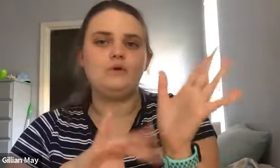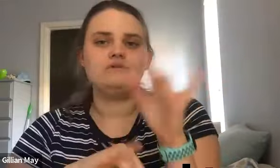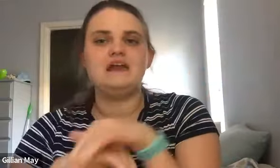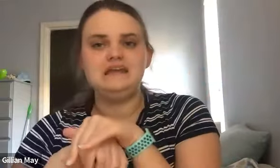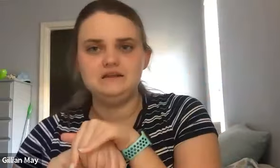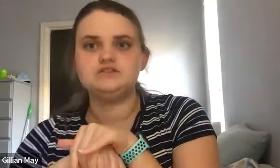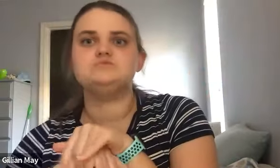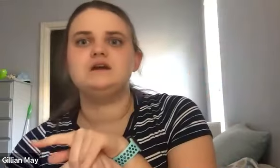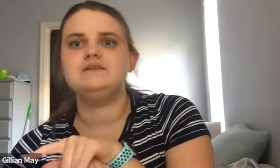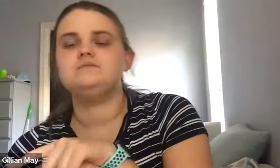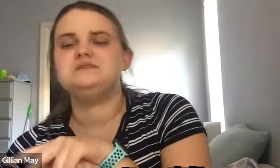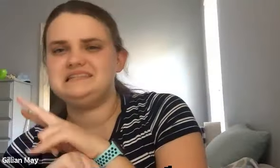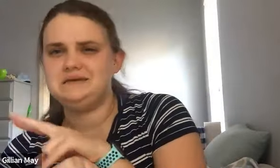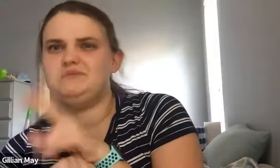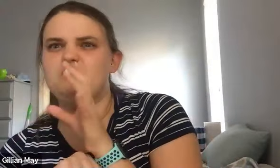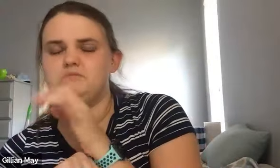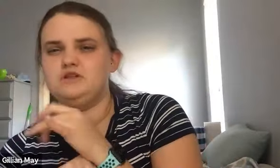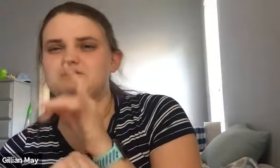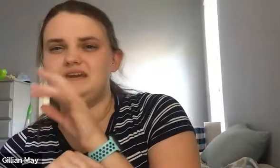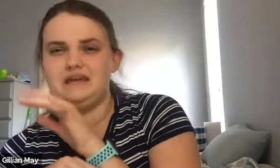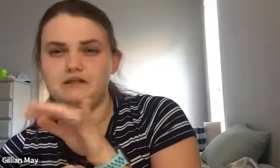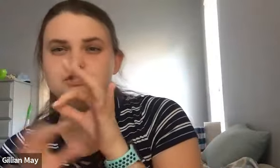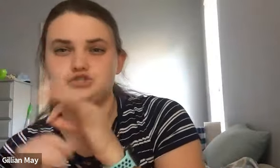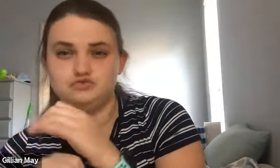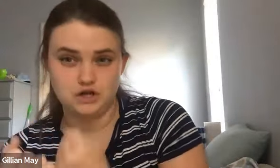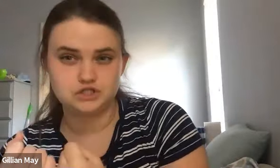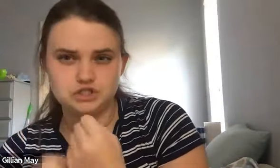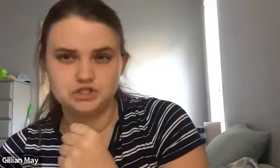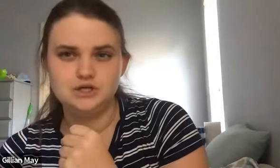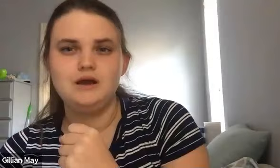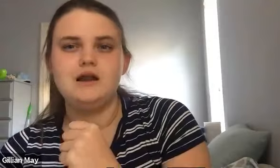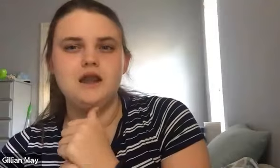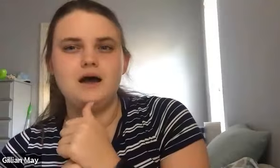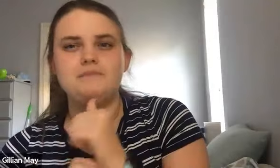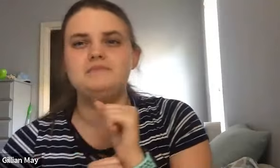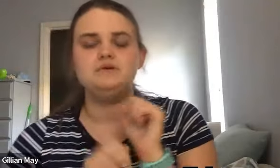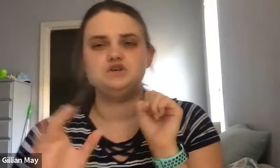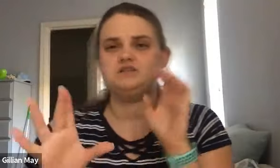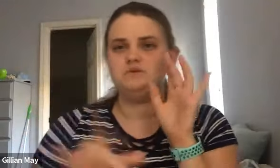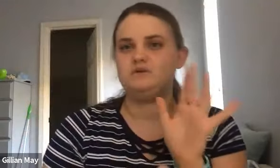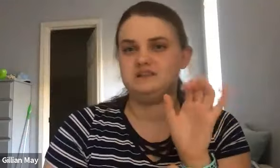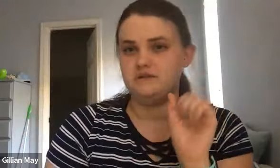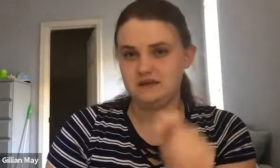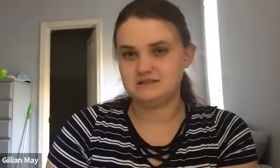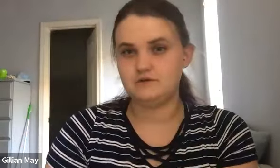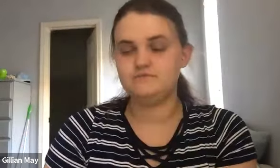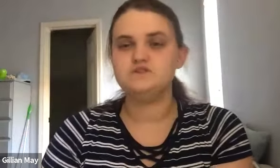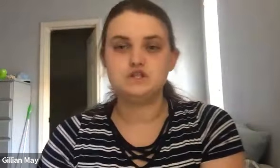more of that English. I'm trying to get them to see and be more familiar with the English structure, not so much be focusing on the ASL.